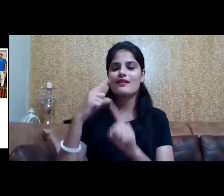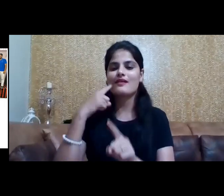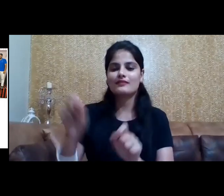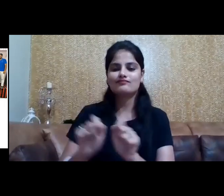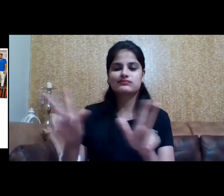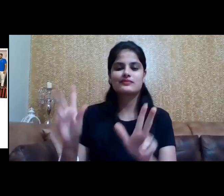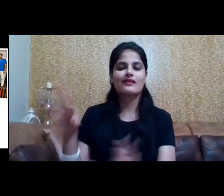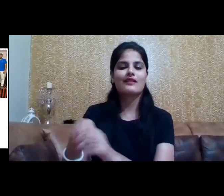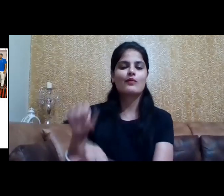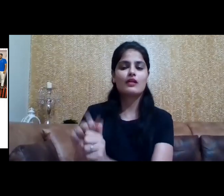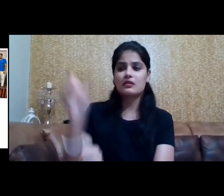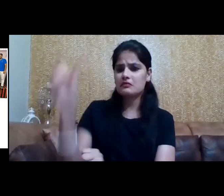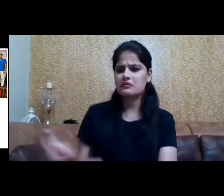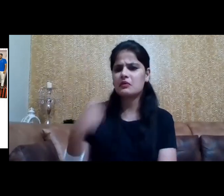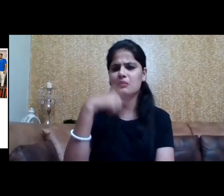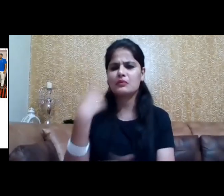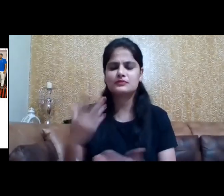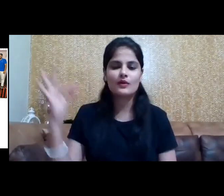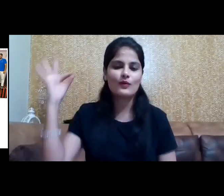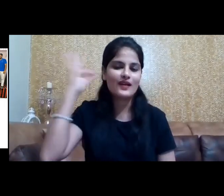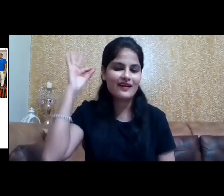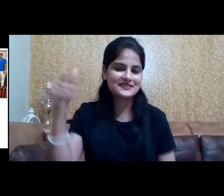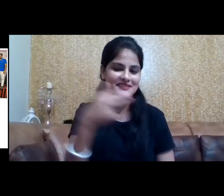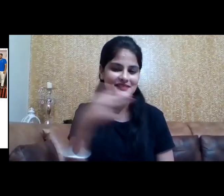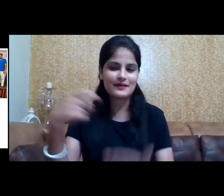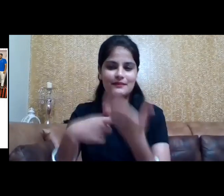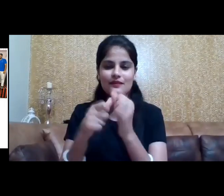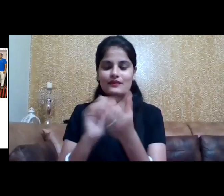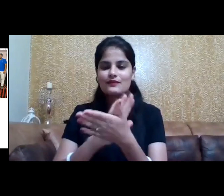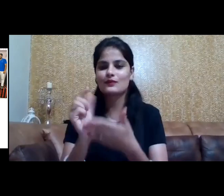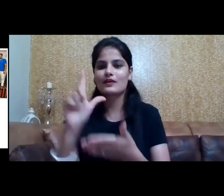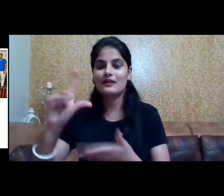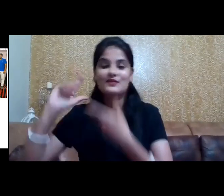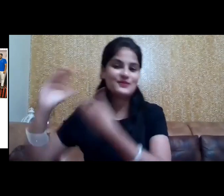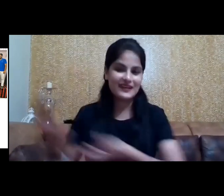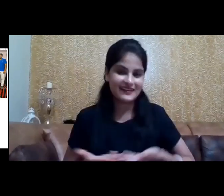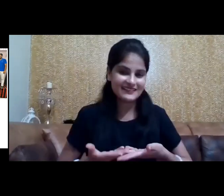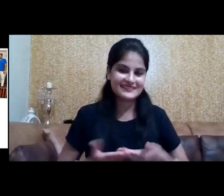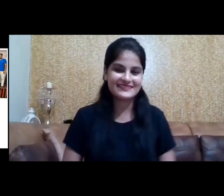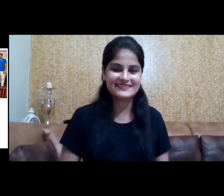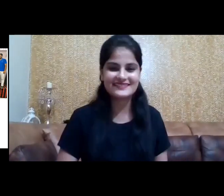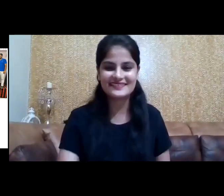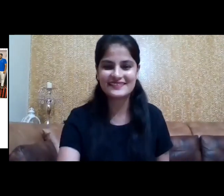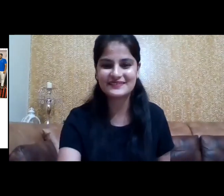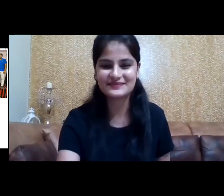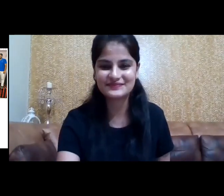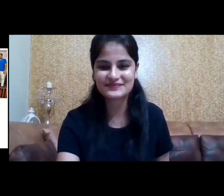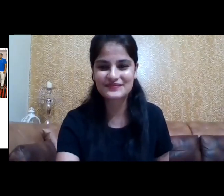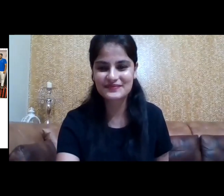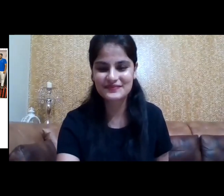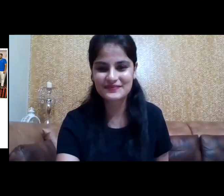from YADI, Yadi. Who would I like to welcome? Rahul. RAHUL, Rahul. Welcome,